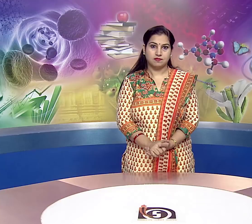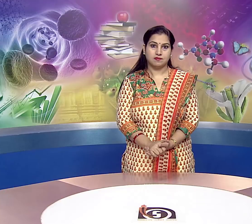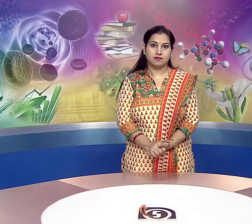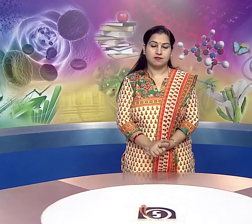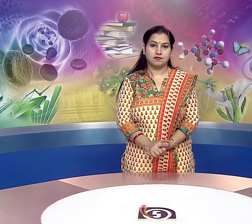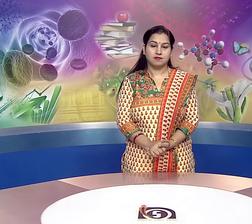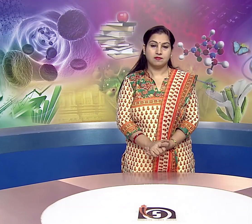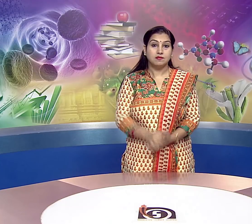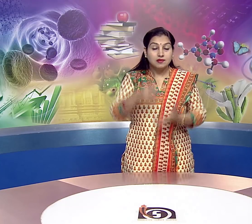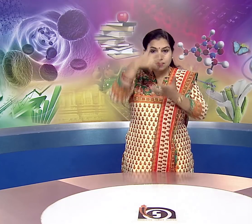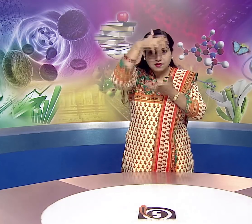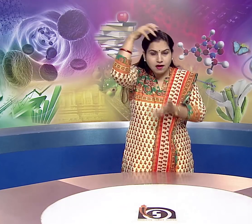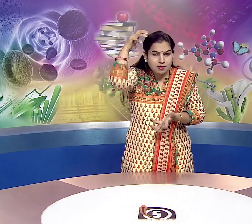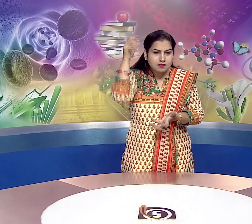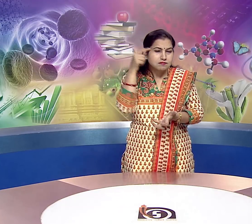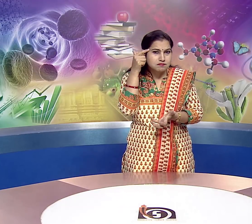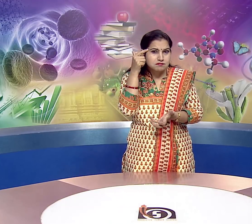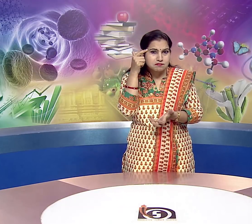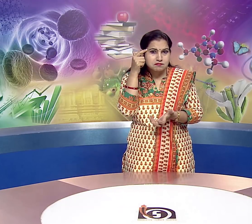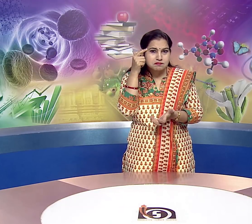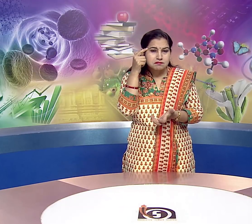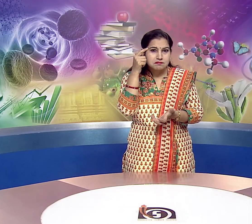The tiger takes a dig